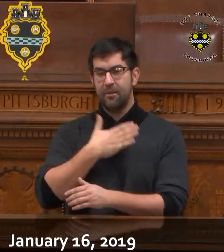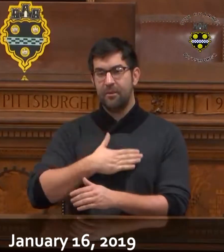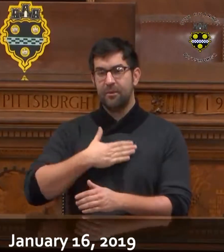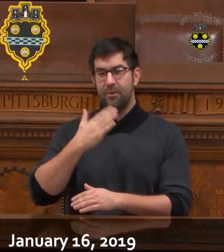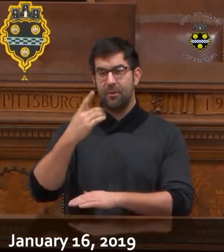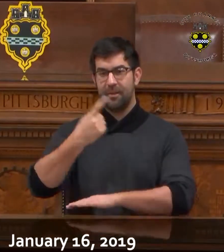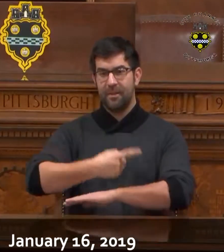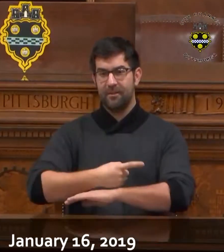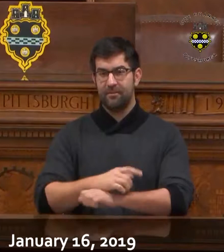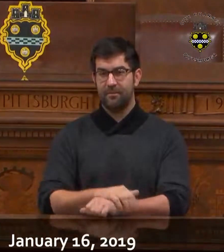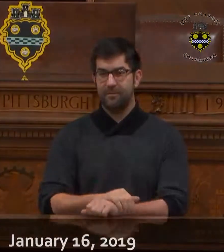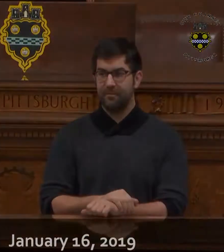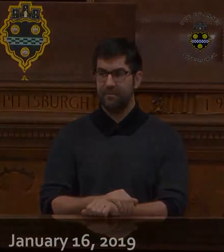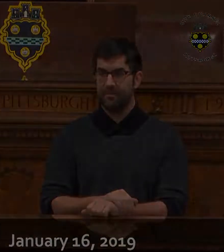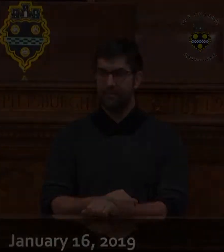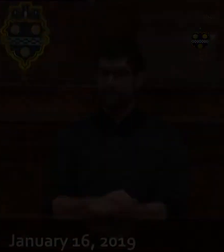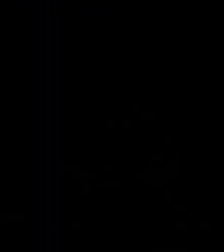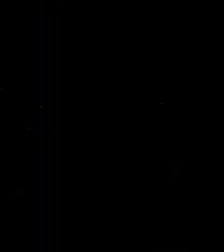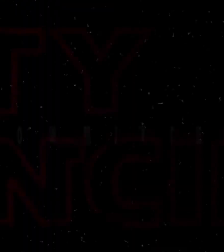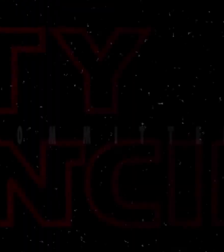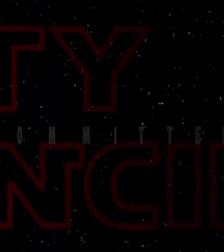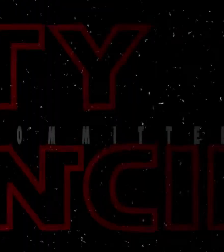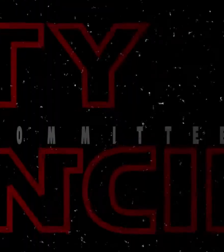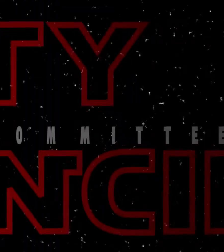have a wonderful day.